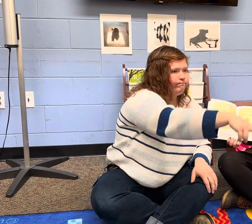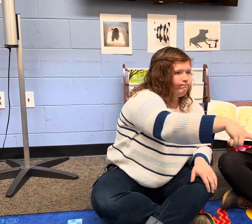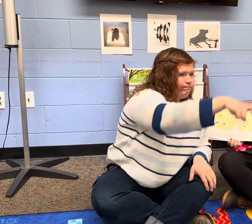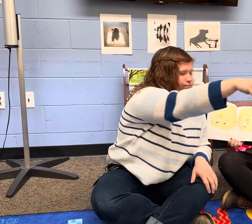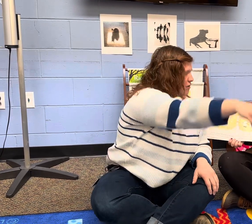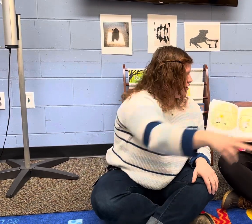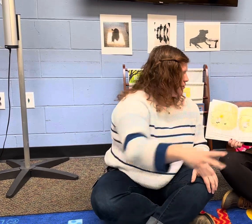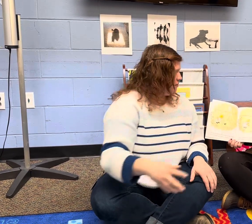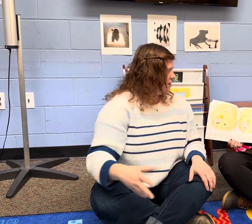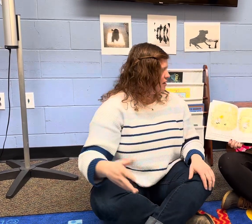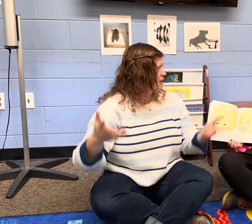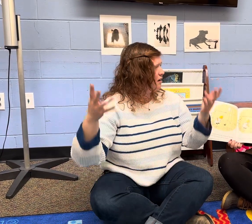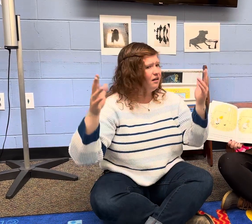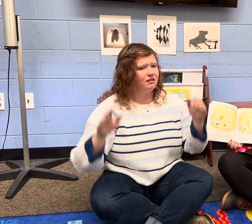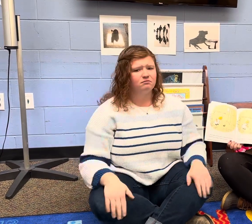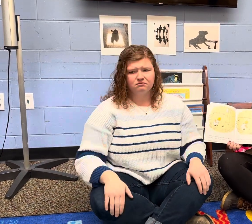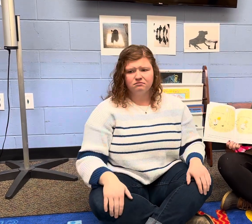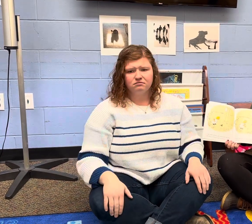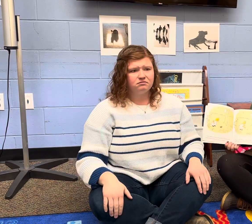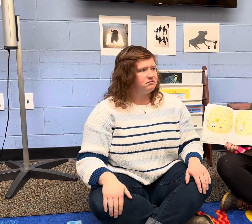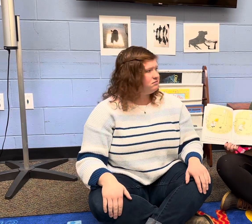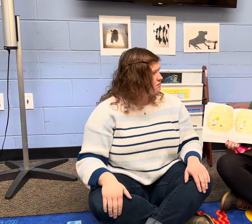away too.